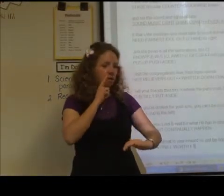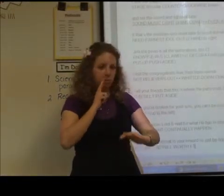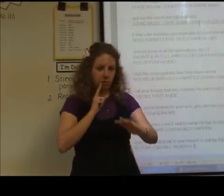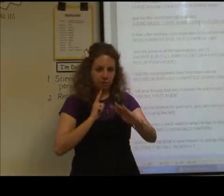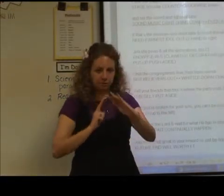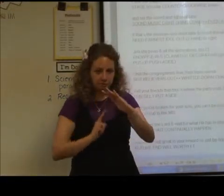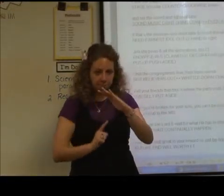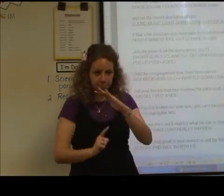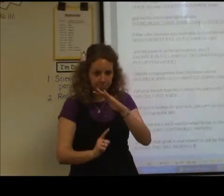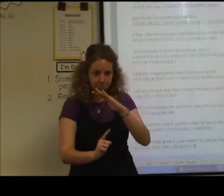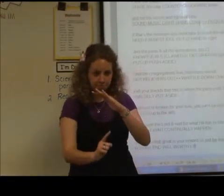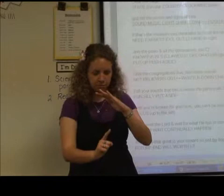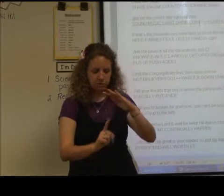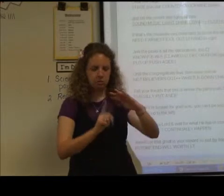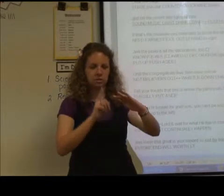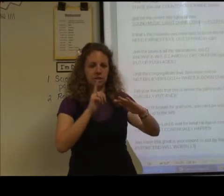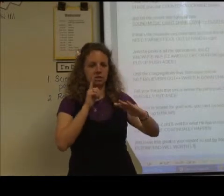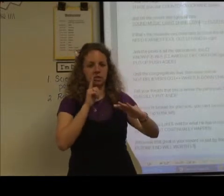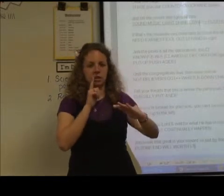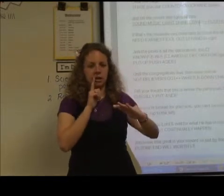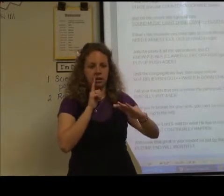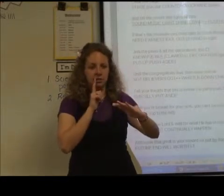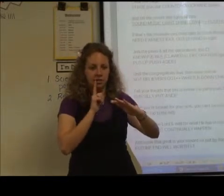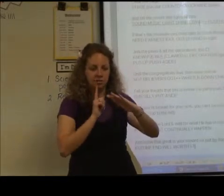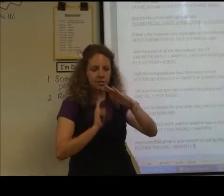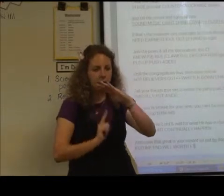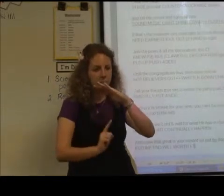humble. So just like starting out here in front of